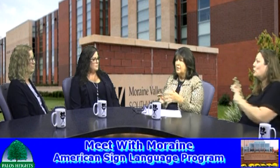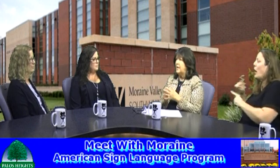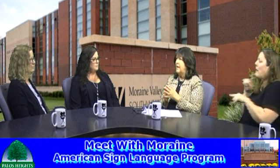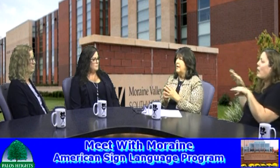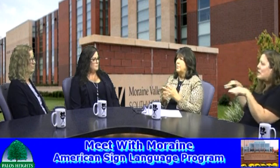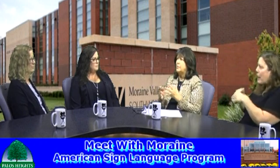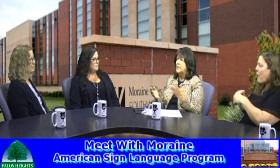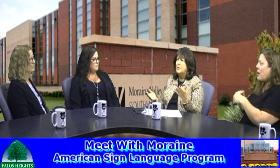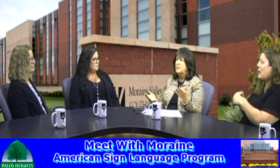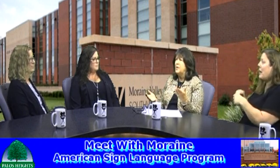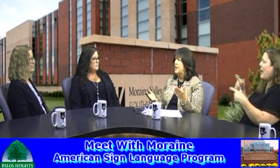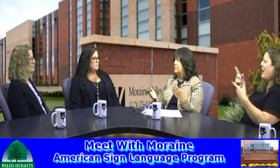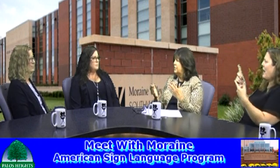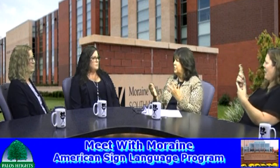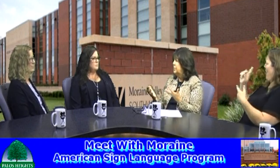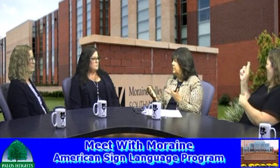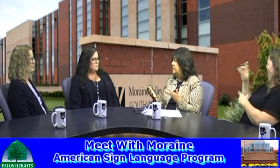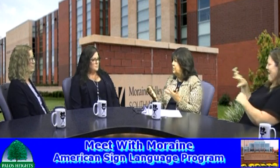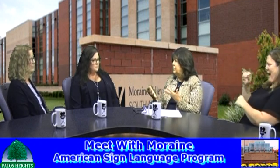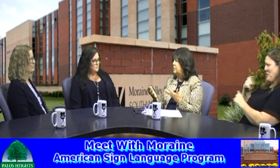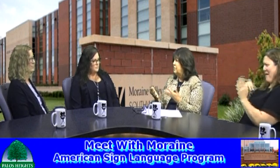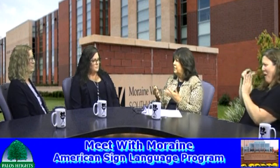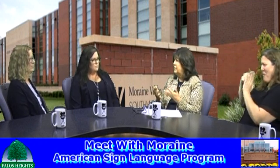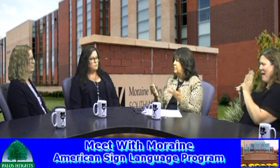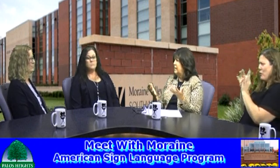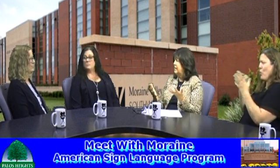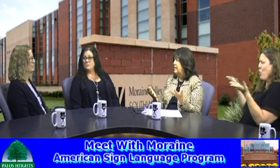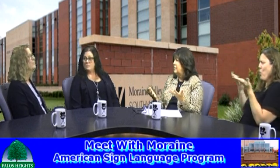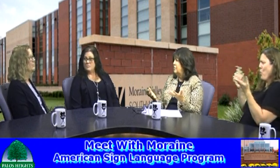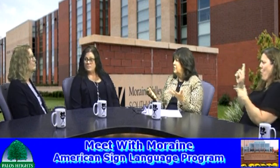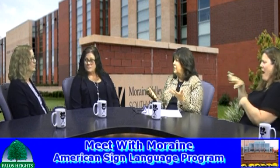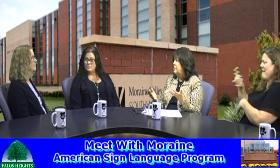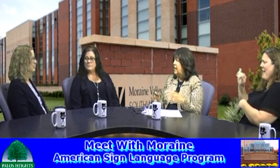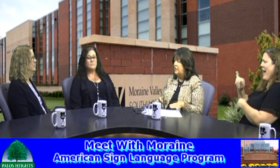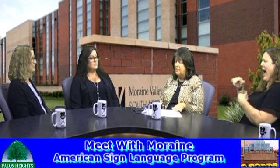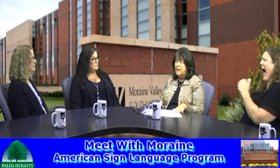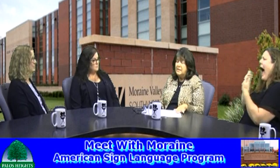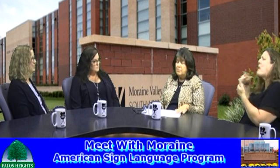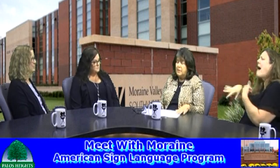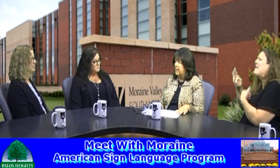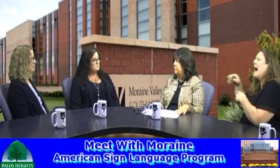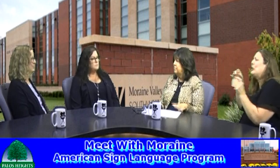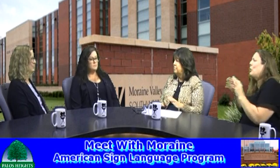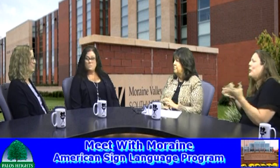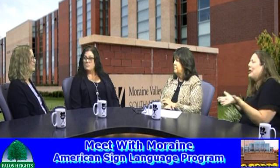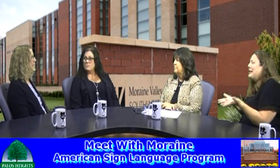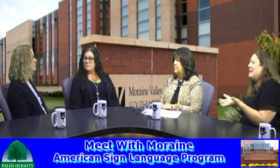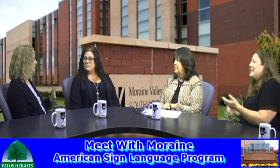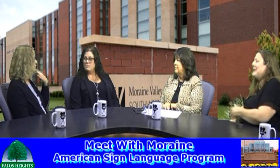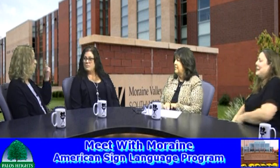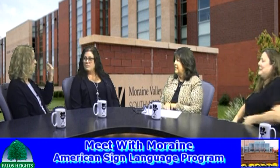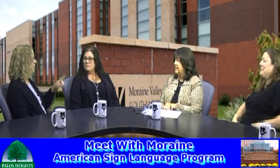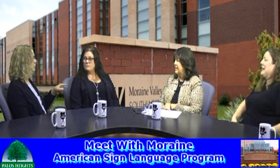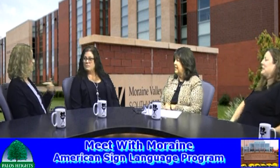Is there like a registry of interpreters that you go to? I mean, how do you find somebody? That's a